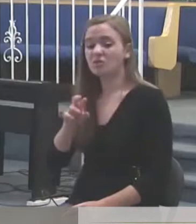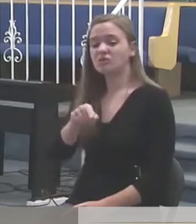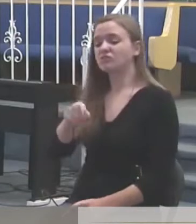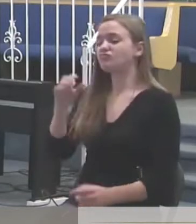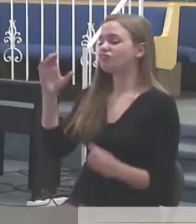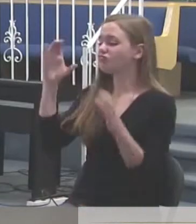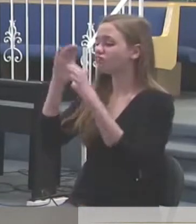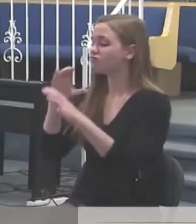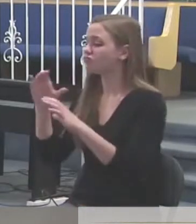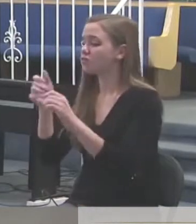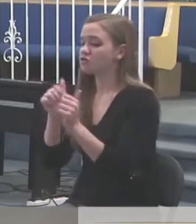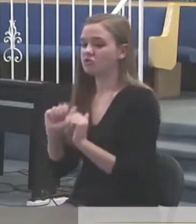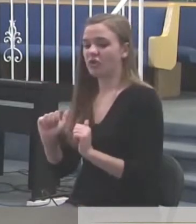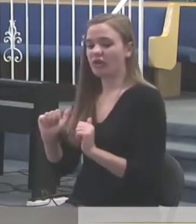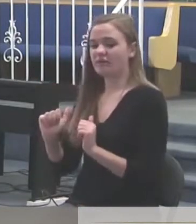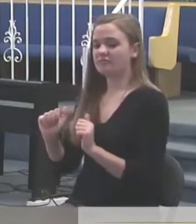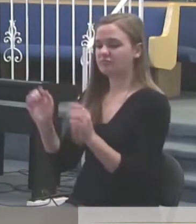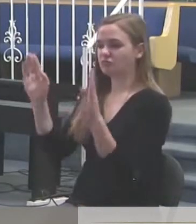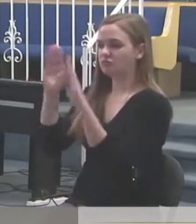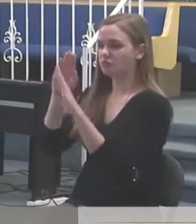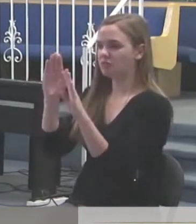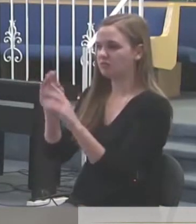for a way to get out of trouble?